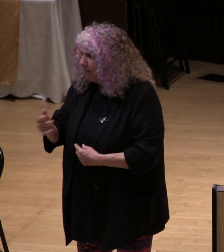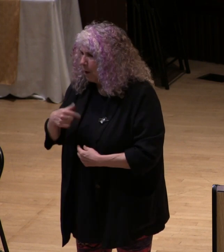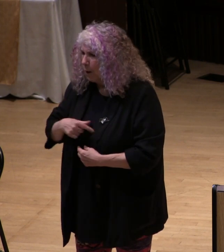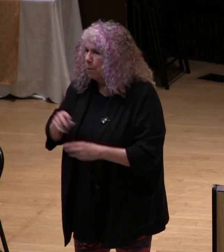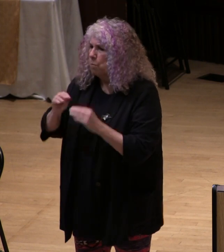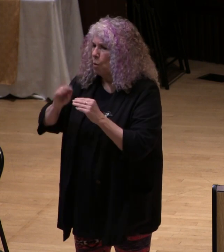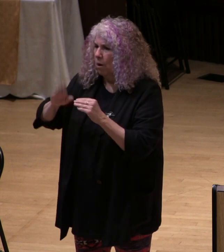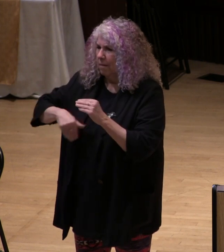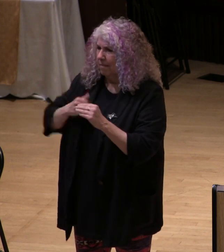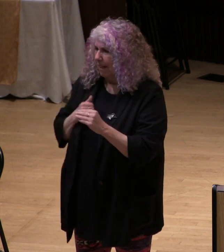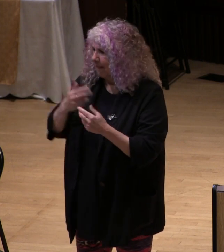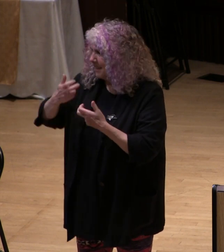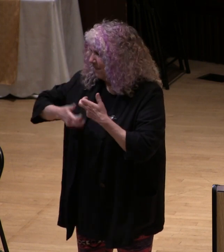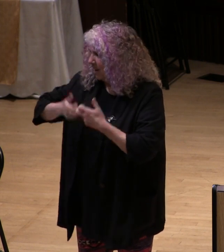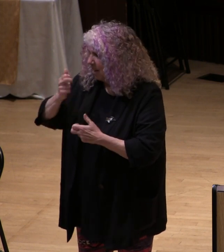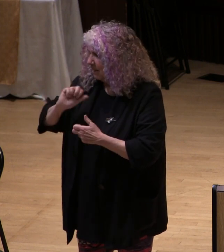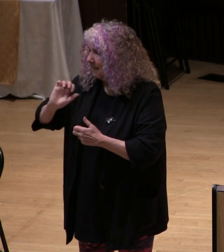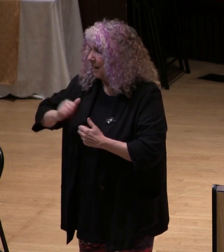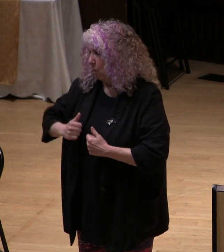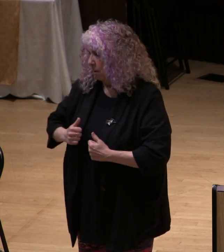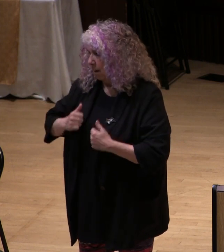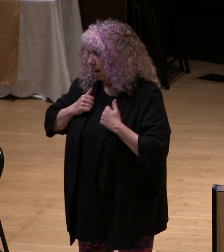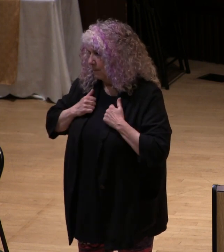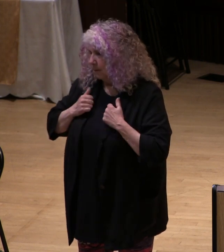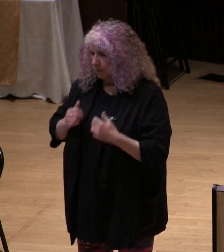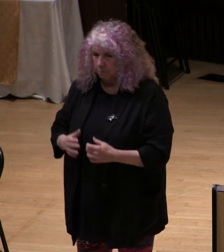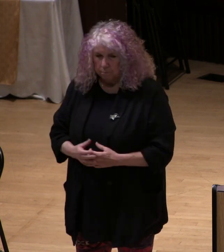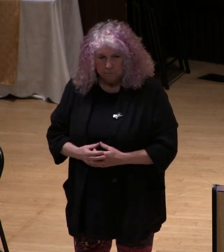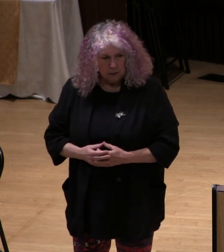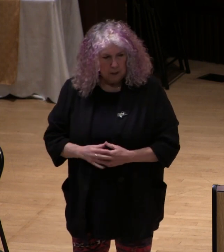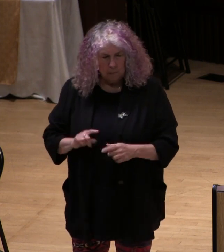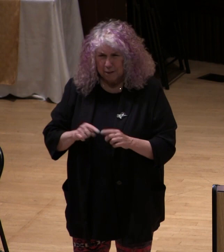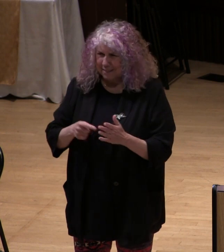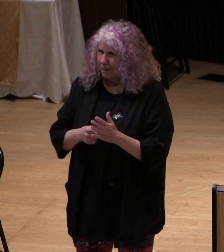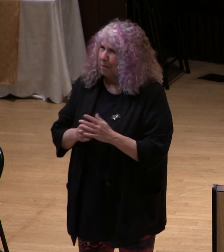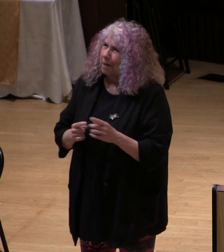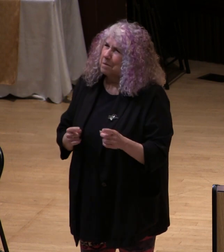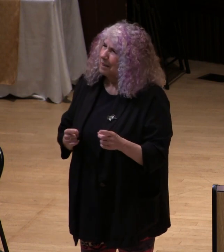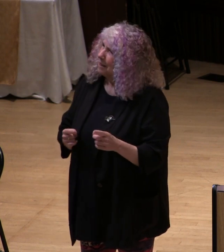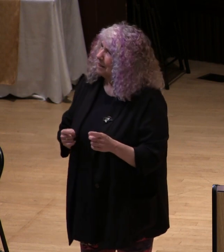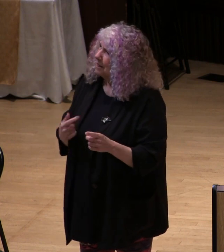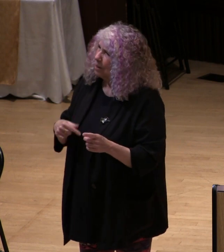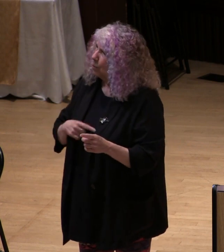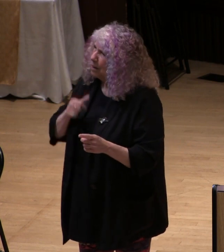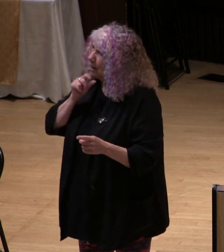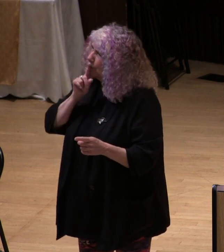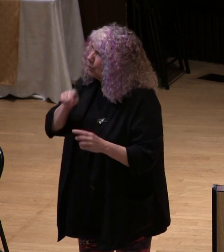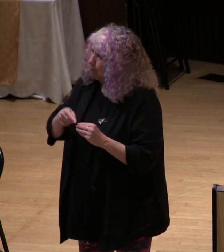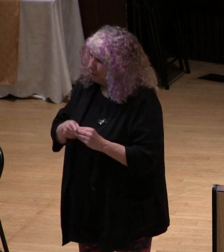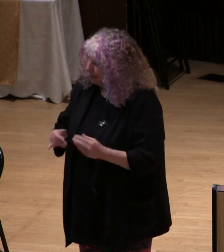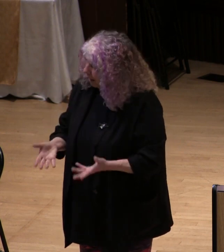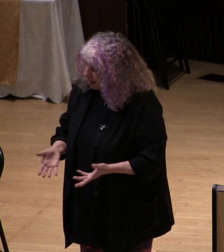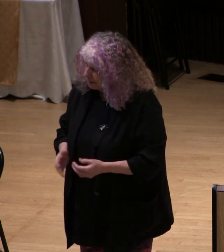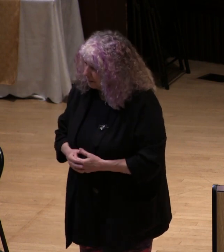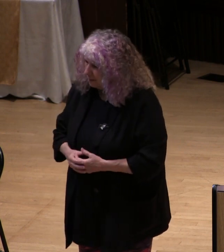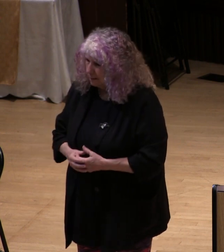are more than the difficulties in our lives. But sometimes we're not so sure about that.